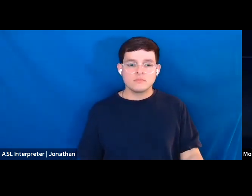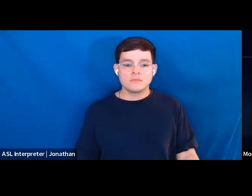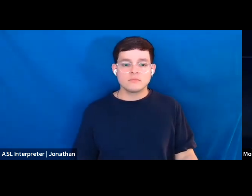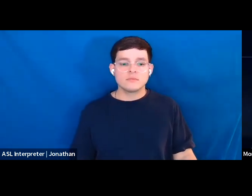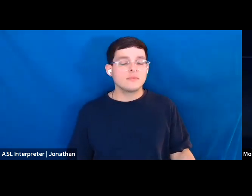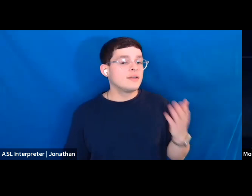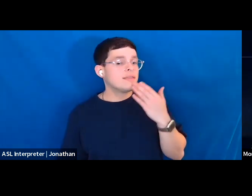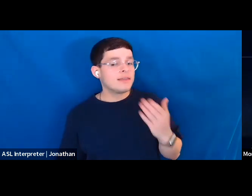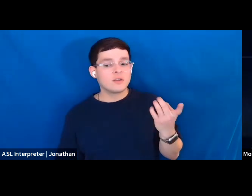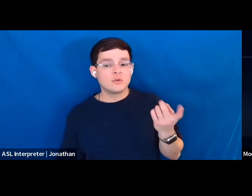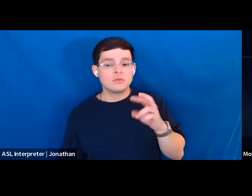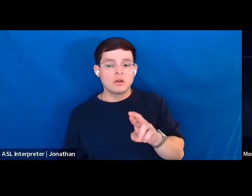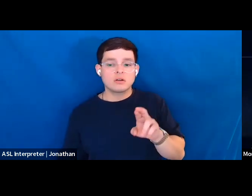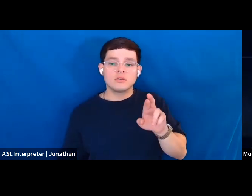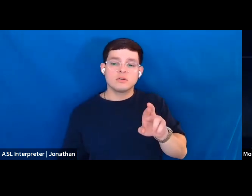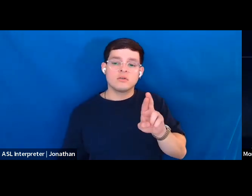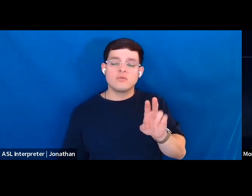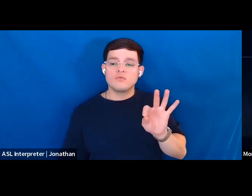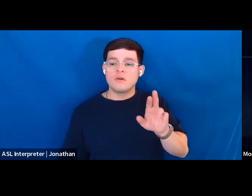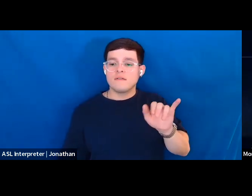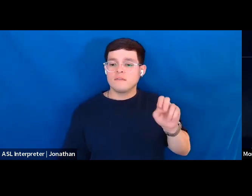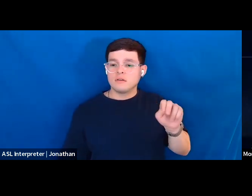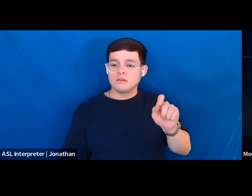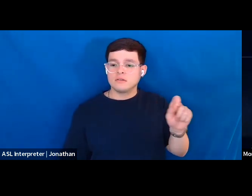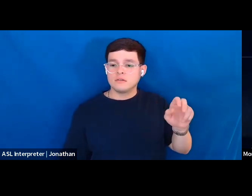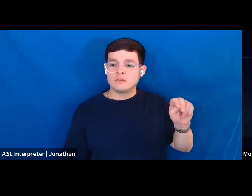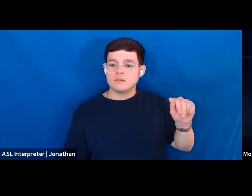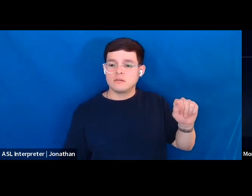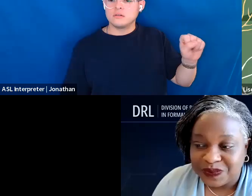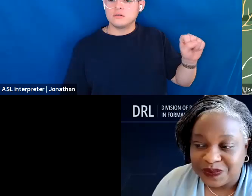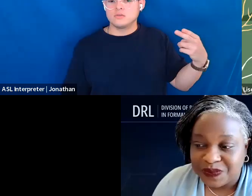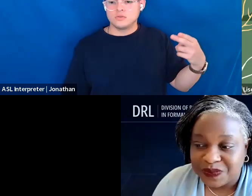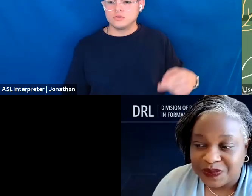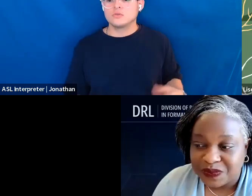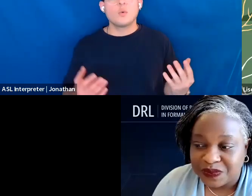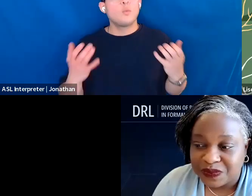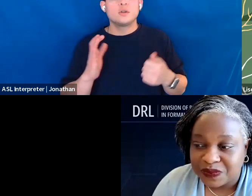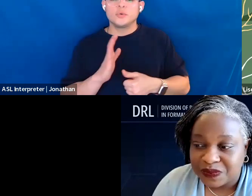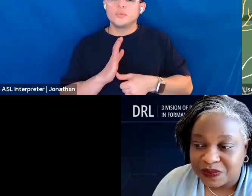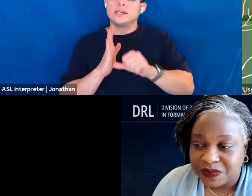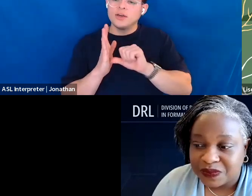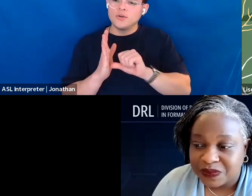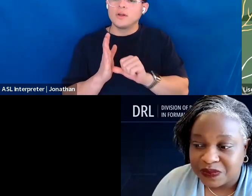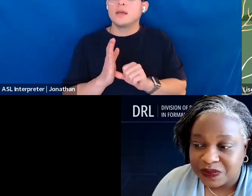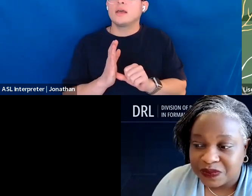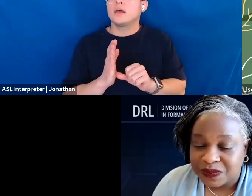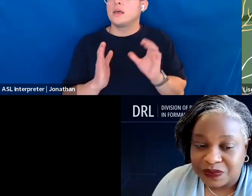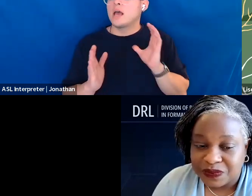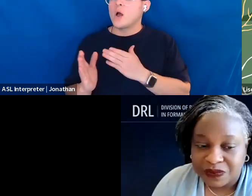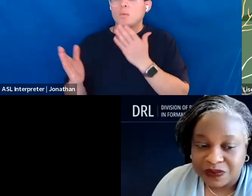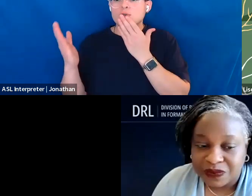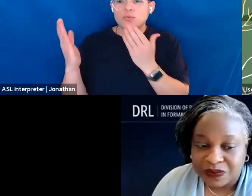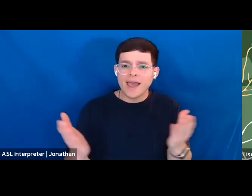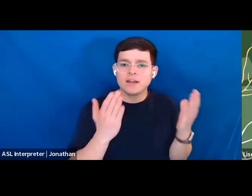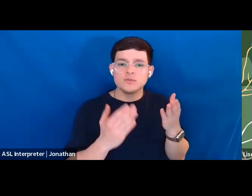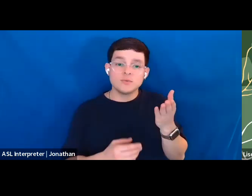Thank you, Dr. Ruffin-Nash. We want to reiterate our gratitude to you,